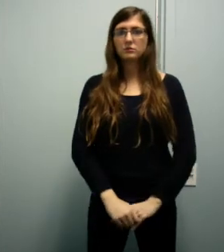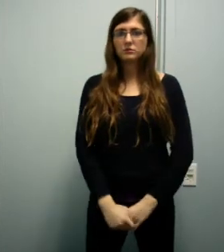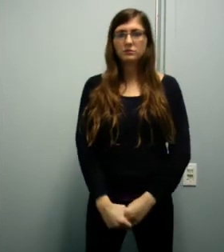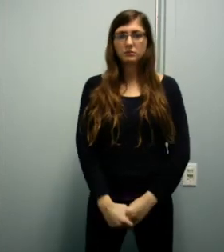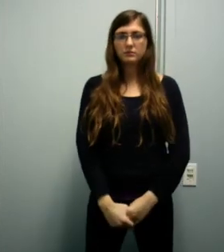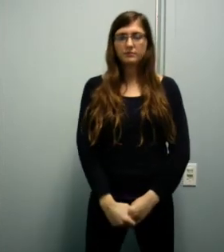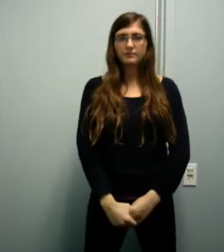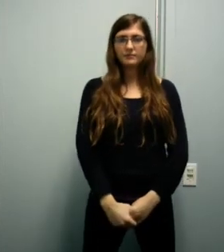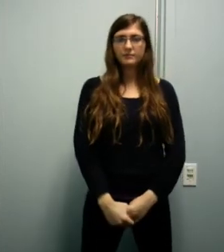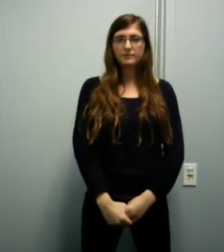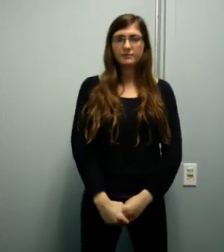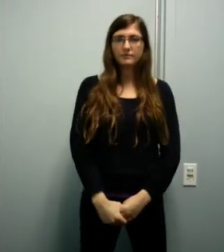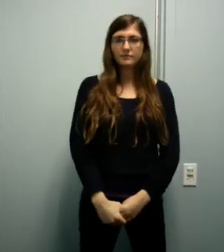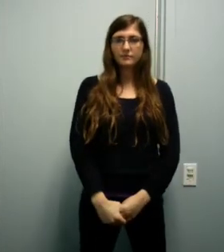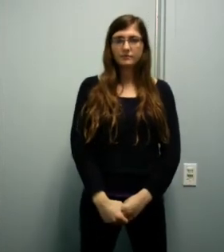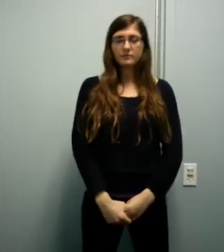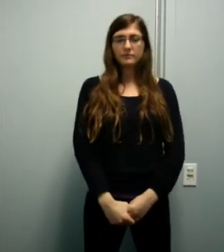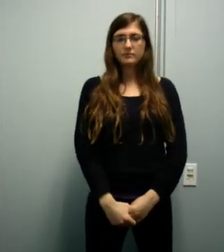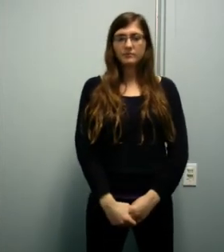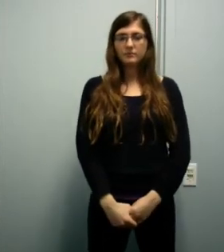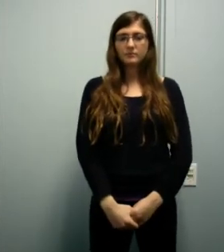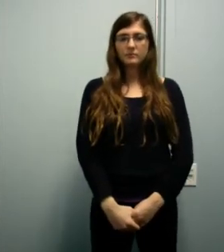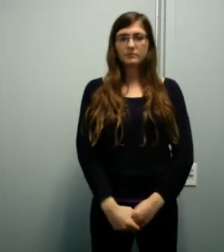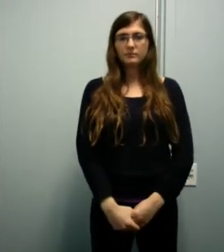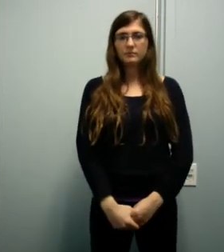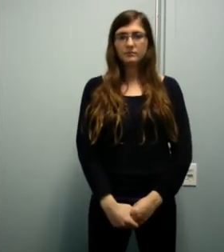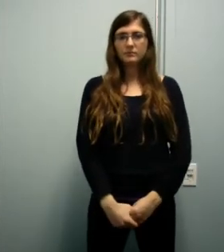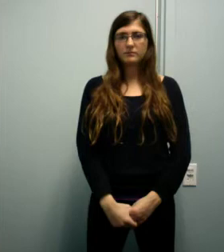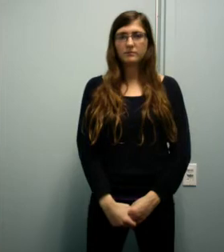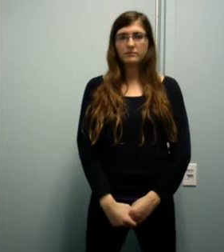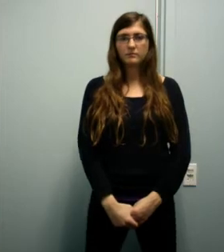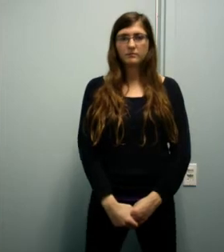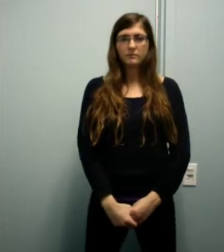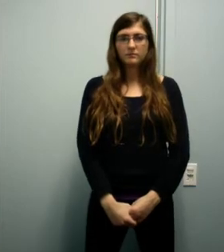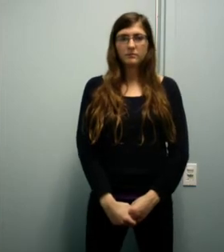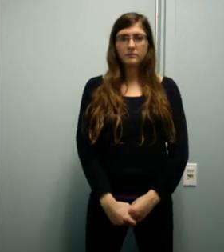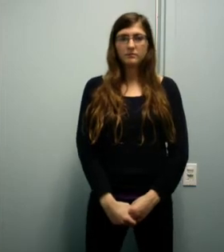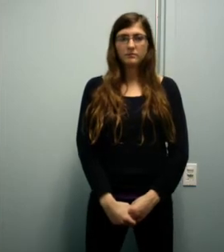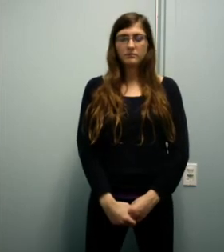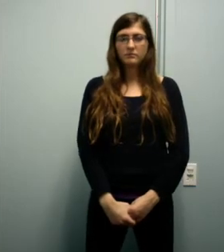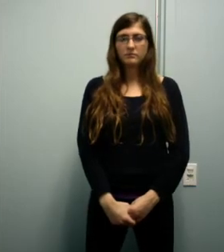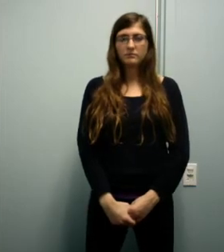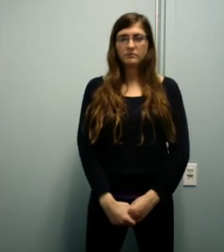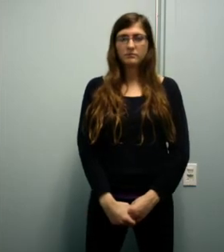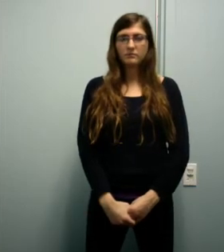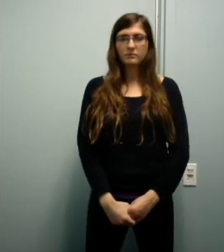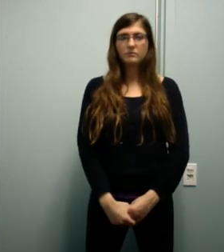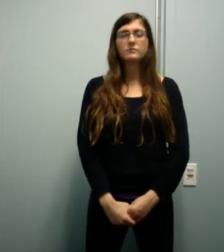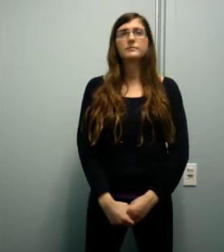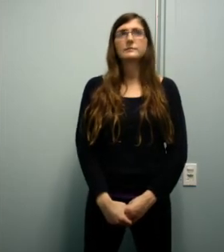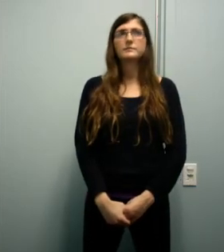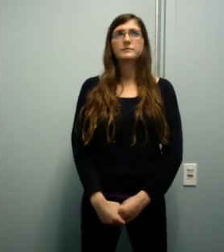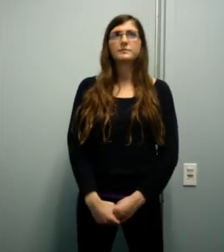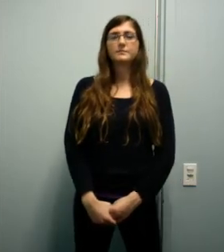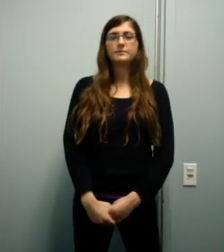Berlitz actually uses a conversational approach. With a conversational approach, you learn to speak the way you learned your native language.